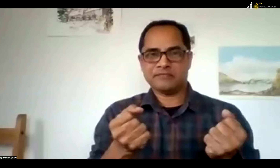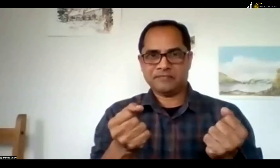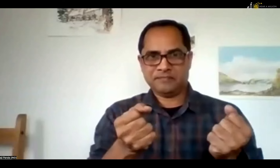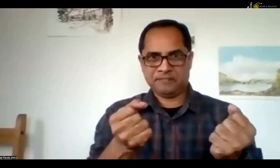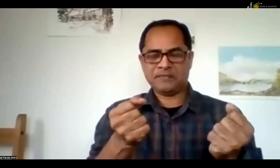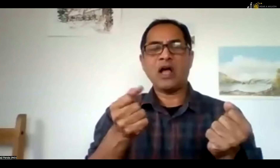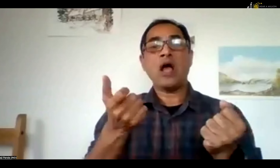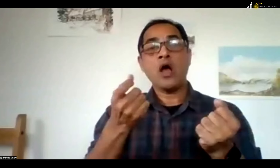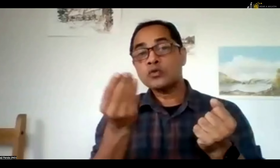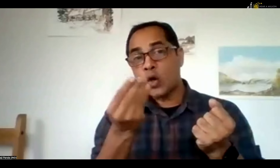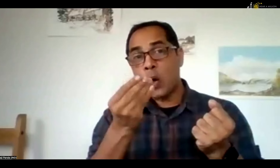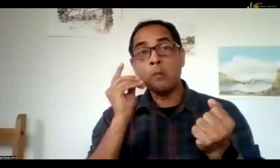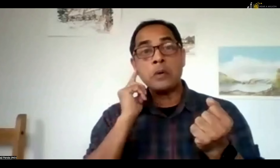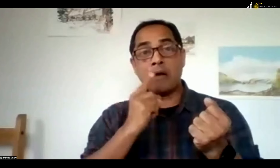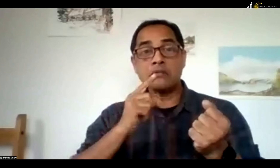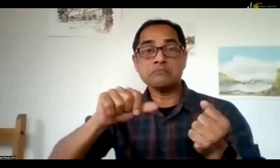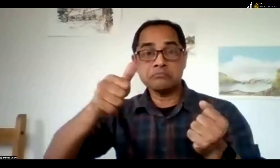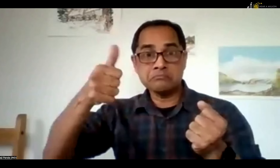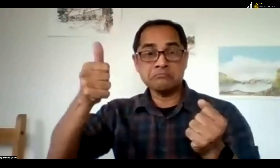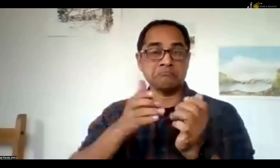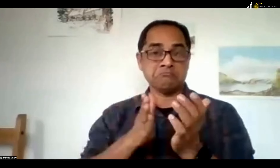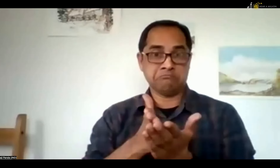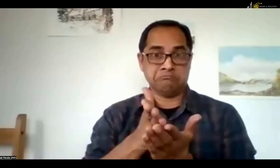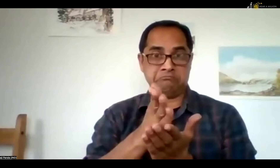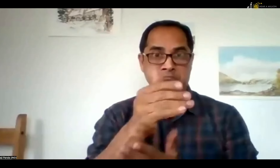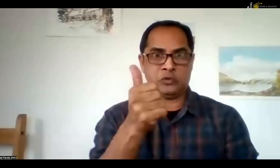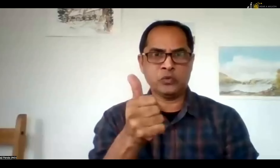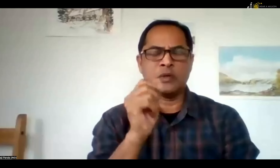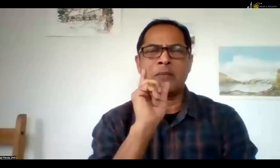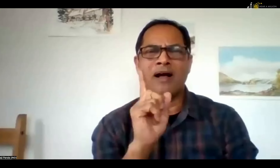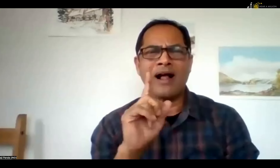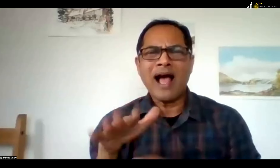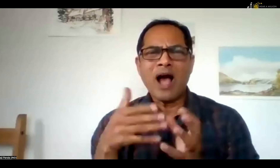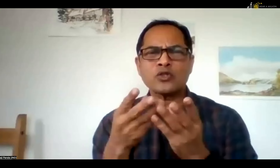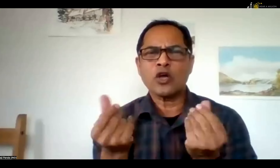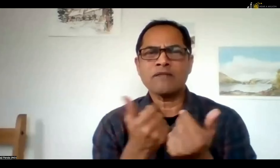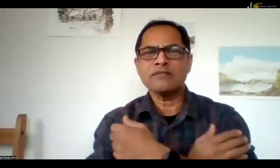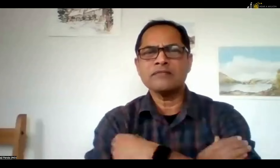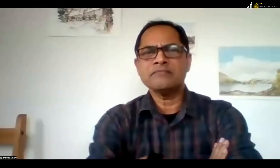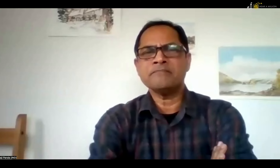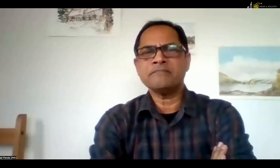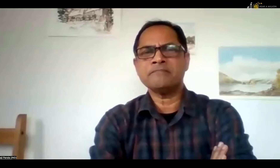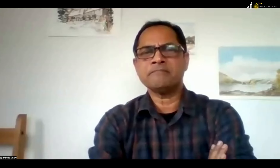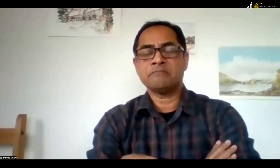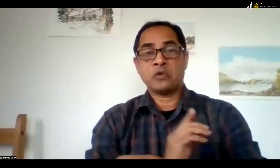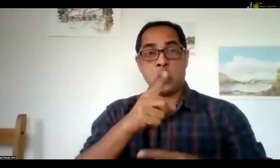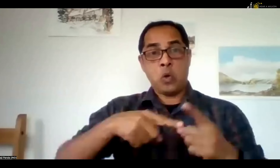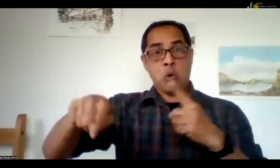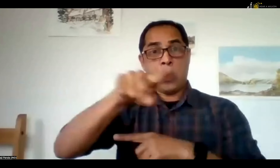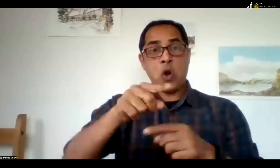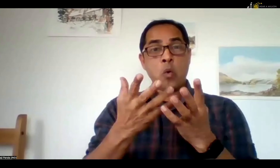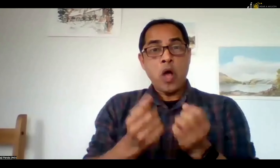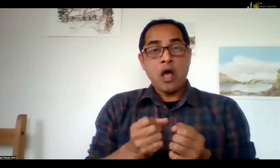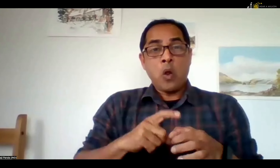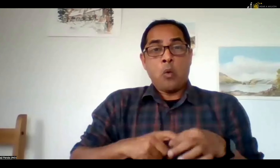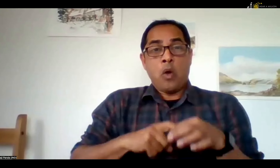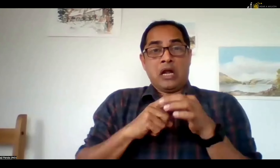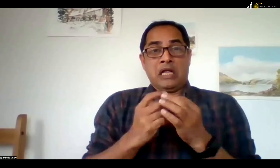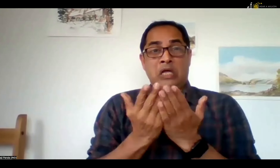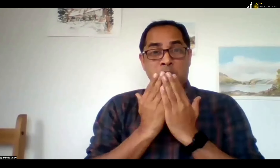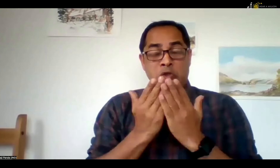little bit. But you know what, in NGOs, we can just make them working. They're just able to, get on the